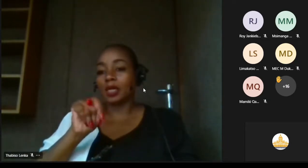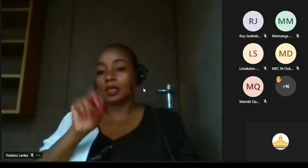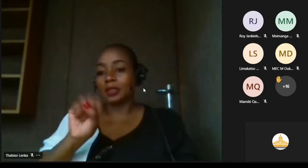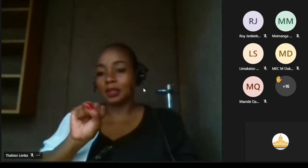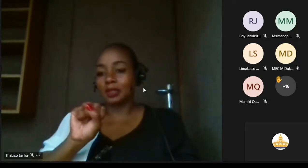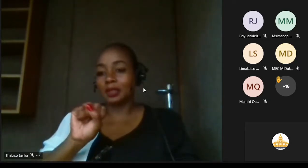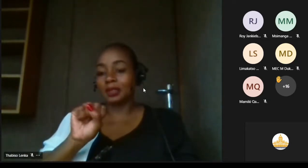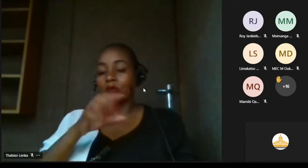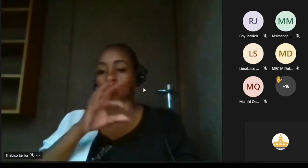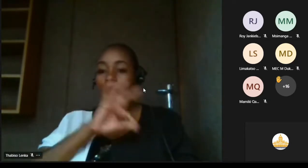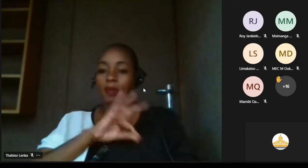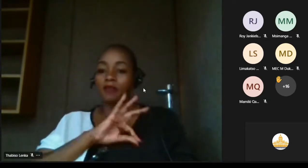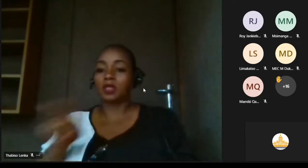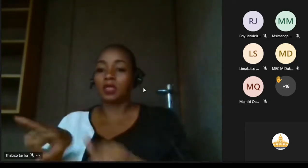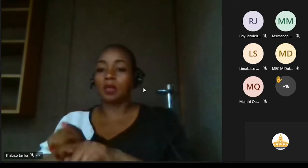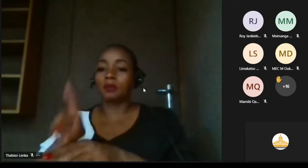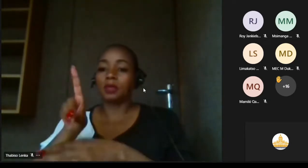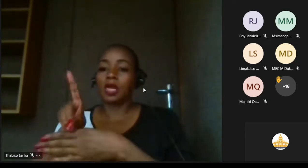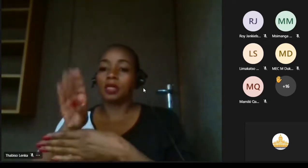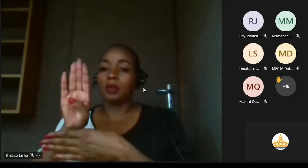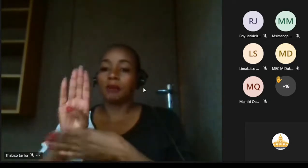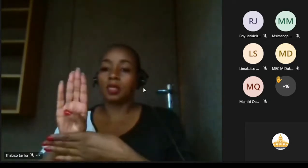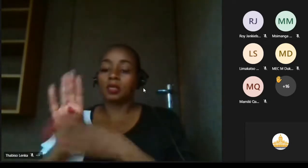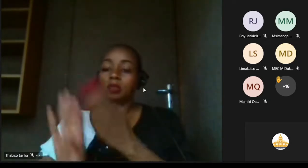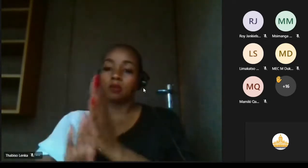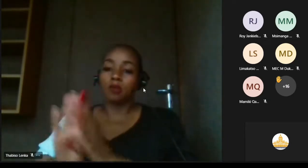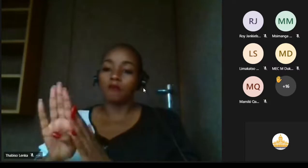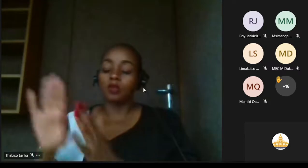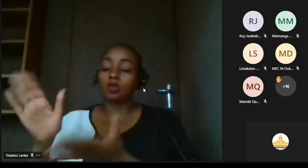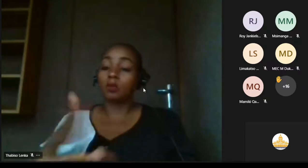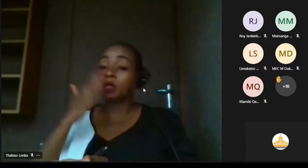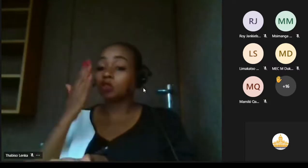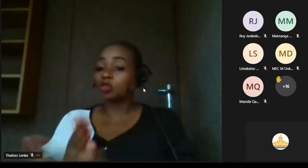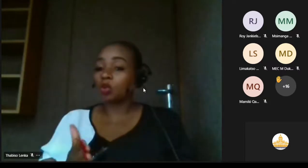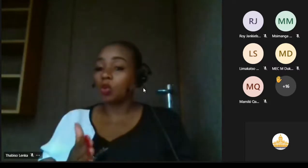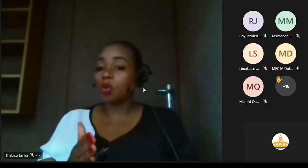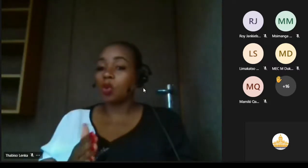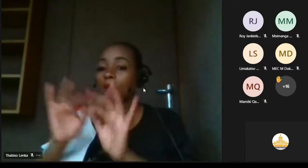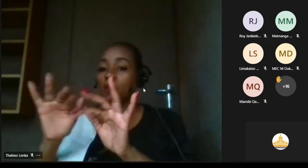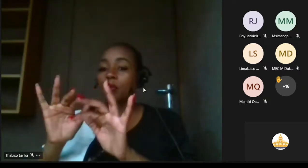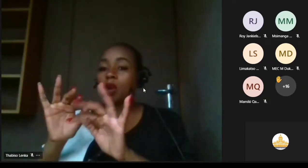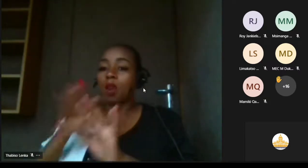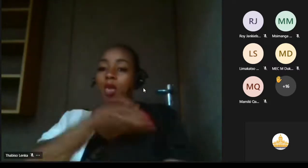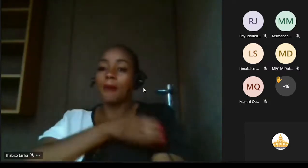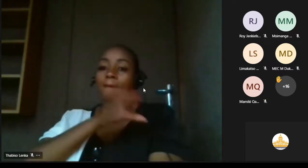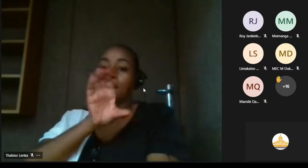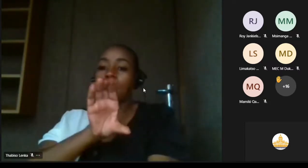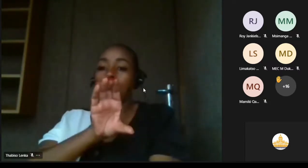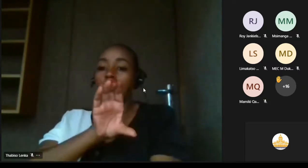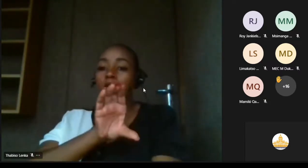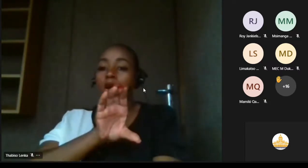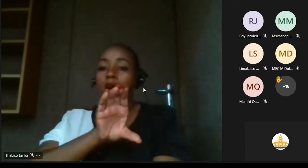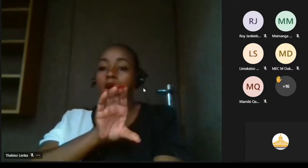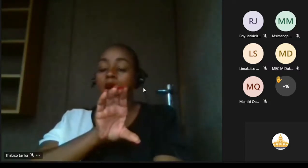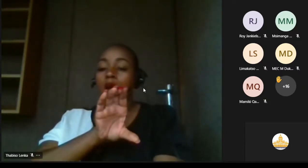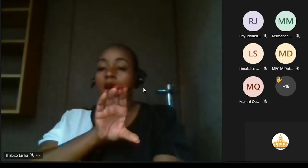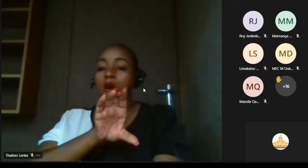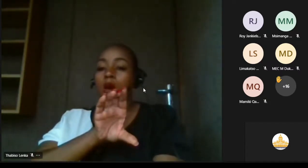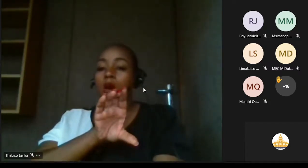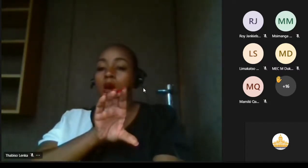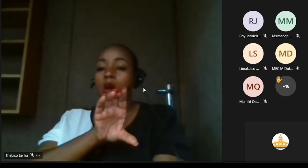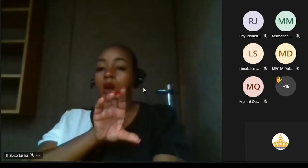of beneficiary database, ensuring empowerment of small businesses in the value chain through